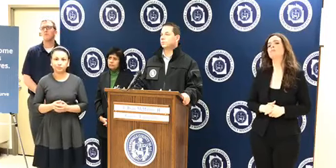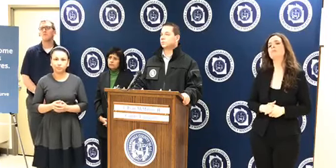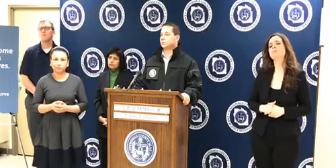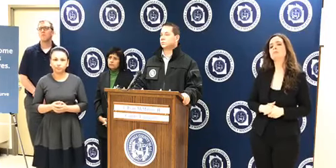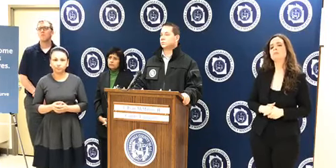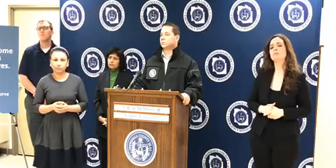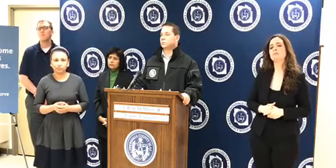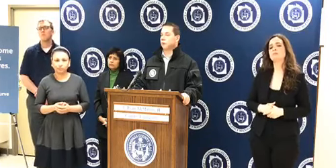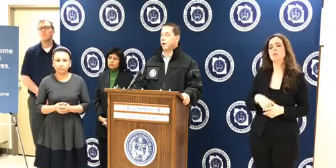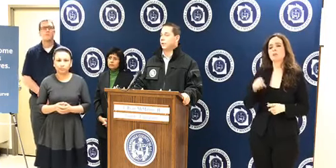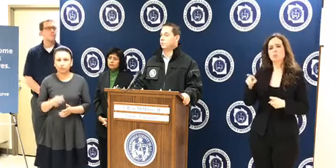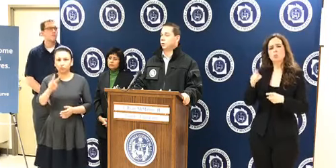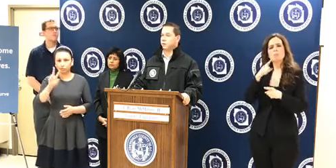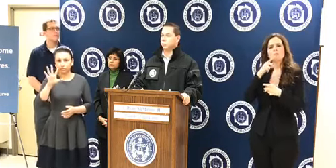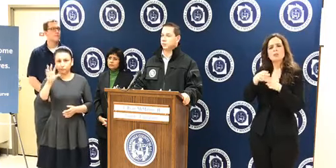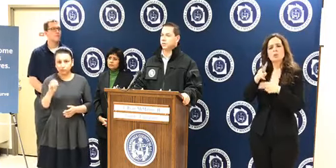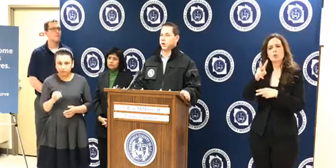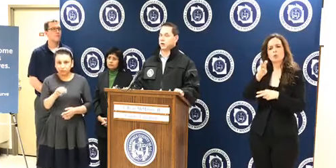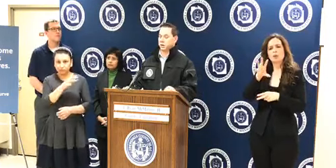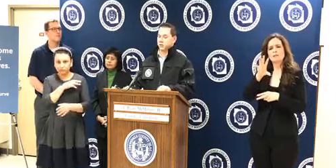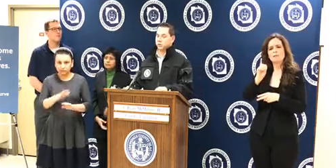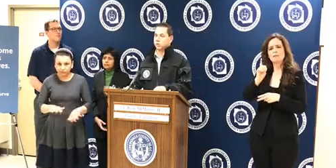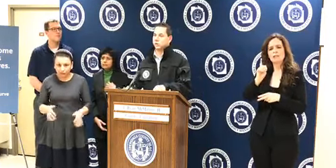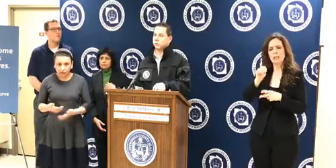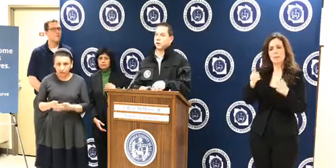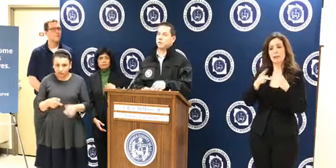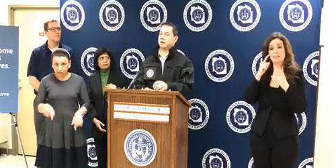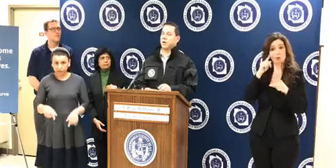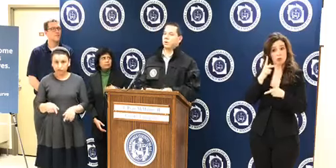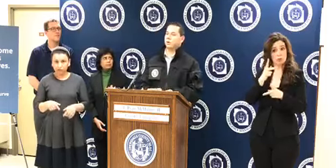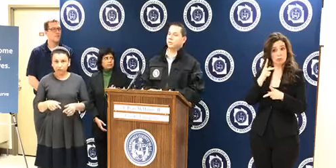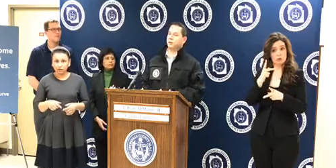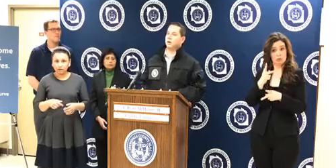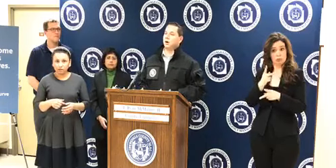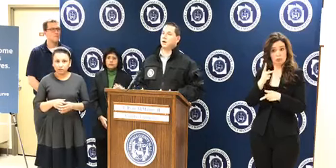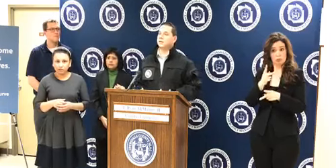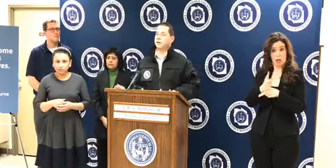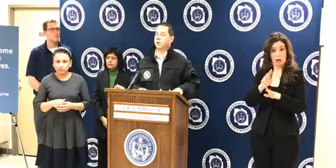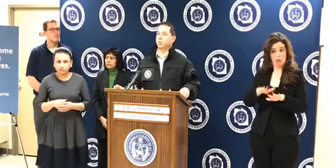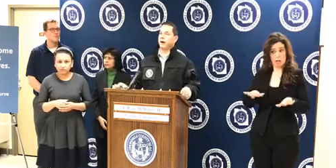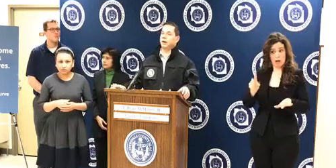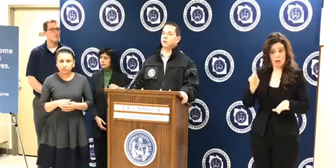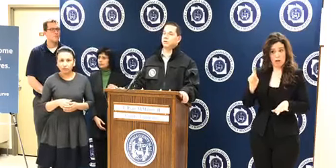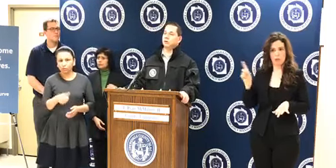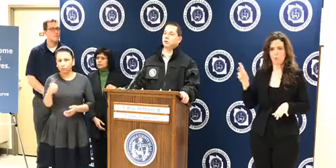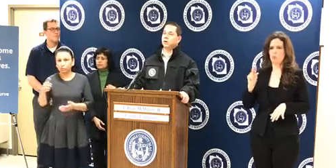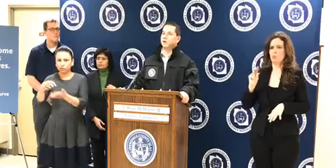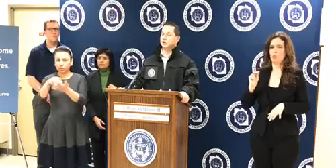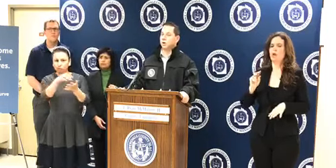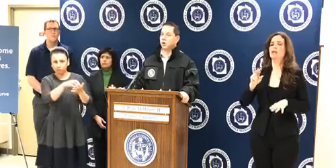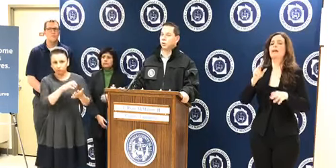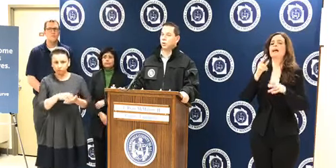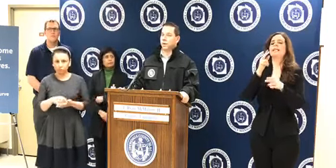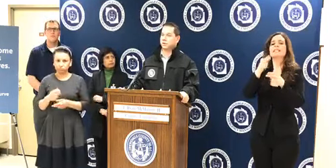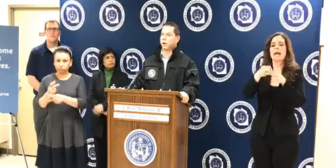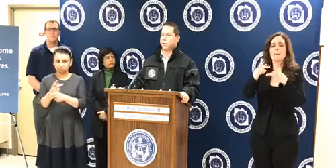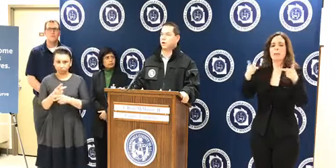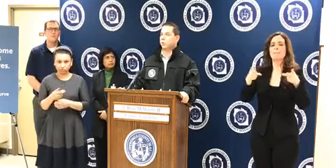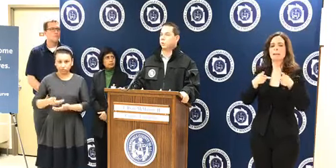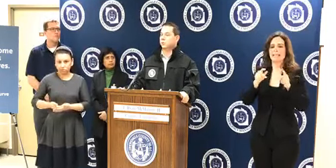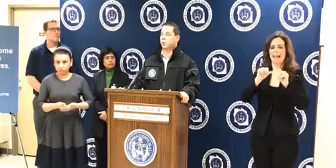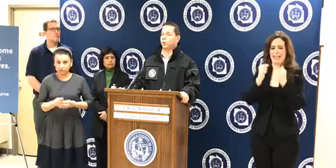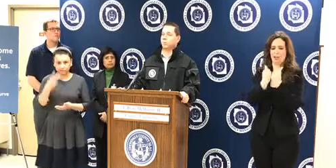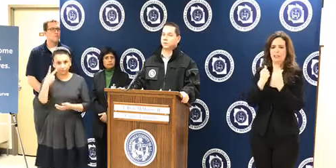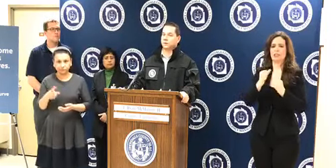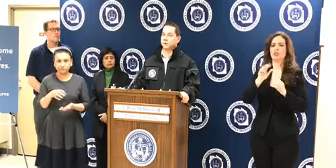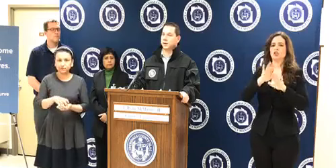in this building for child Not in this care. building. Through Childcare Solutions, we have a network of daycare providers, and so that's why that number